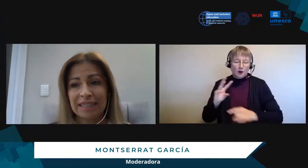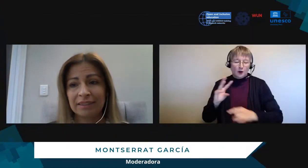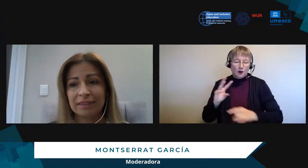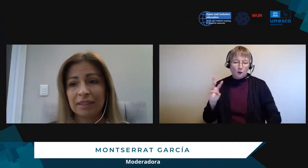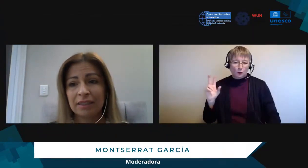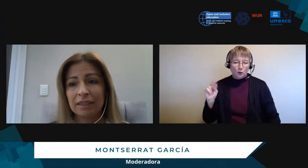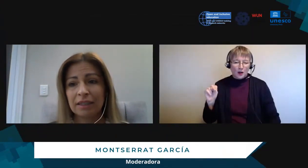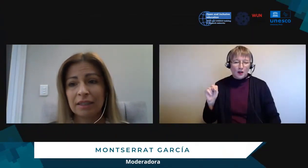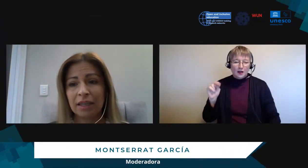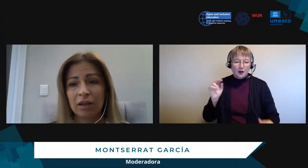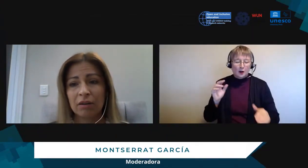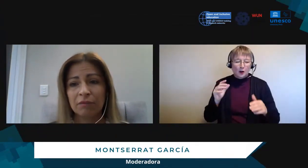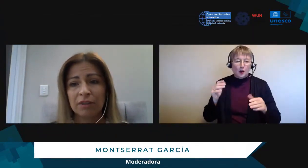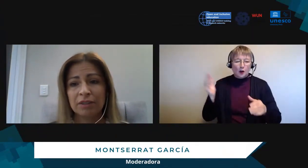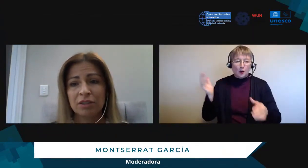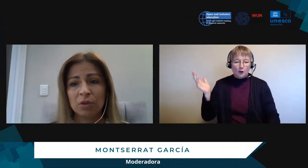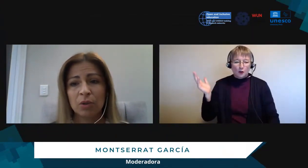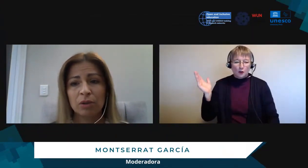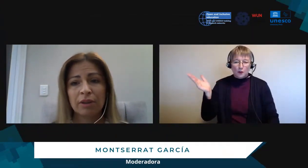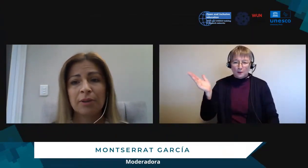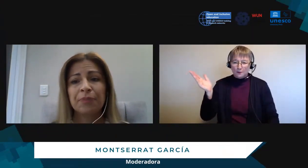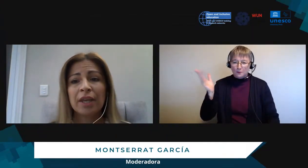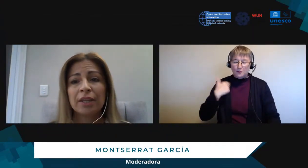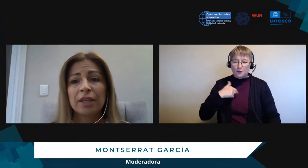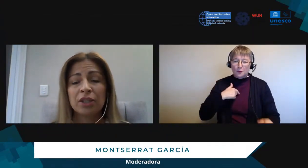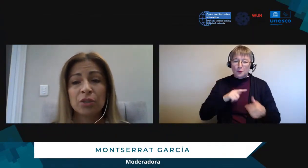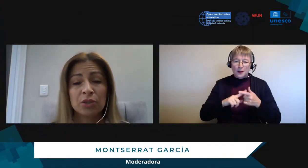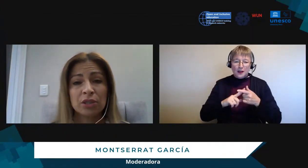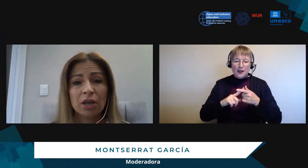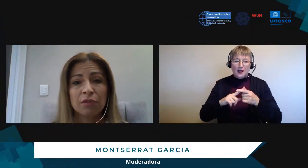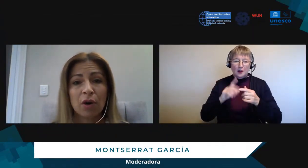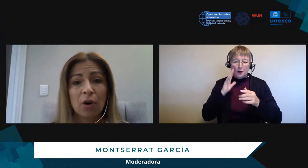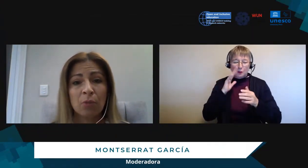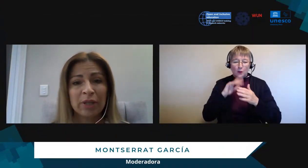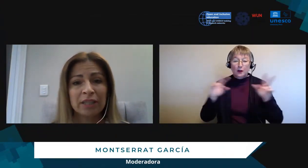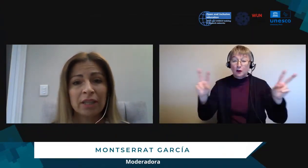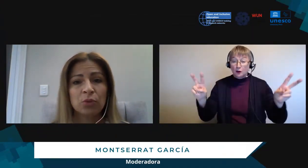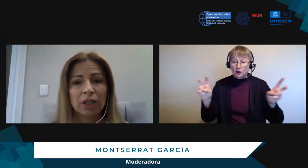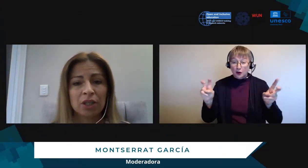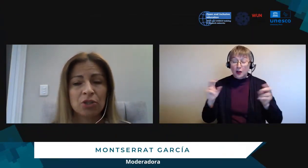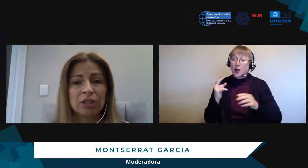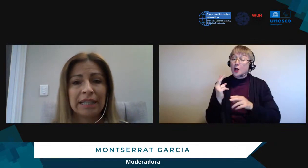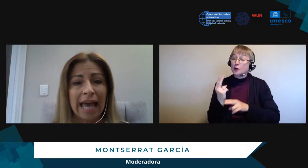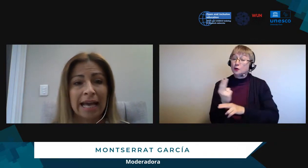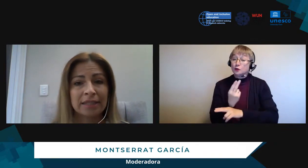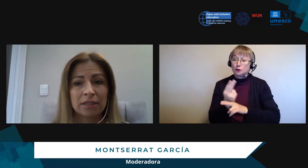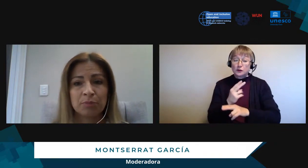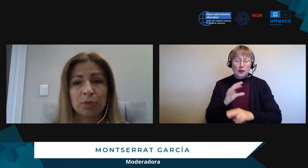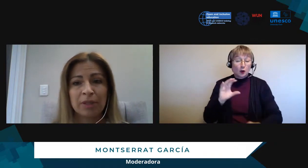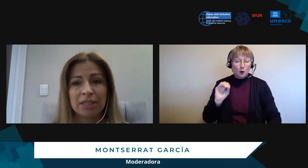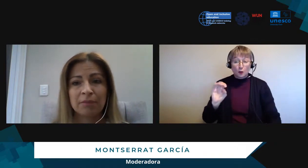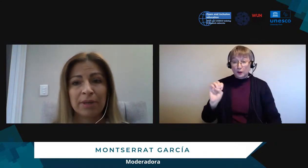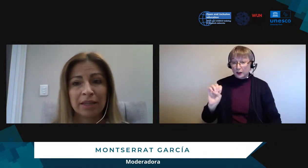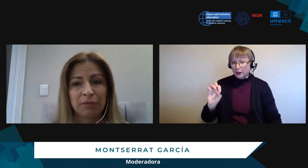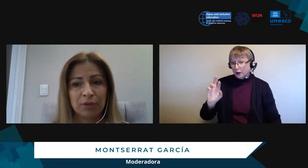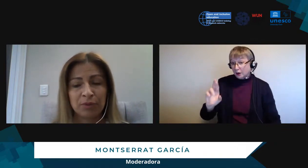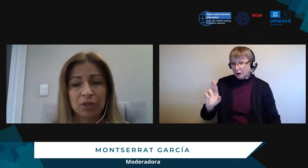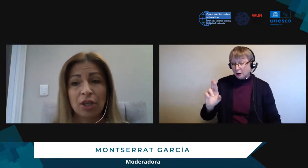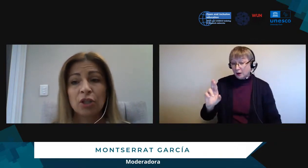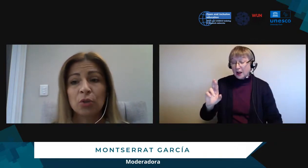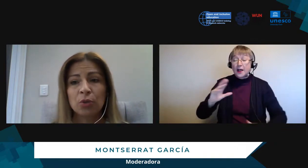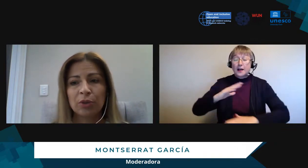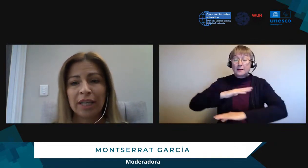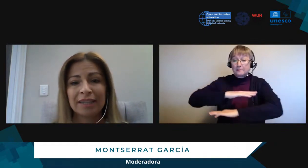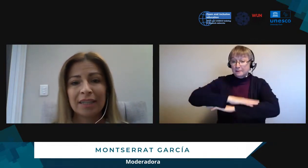will be presenting the conference called The Use of Open Educational Access Publishing